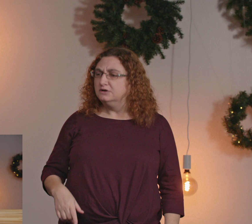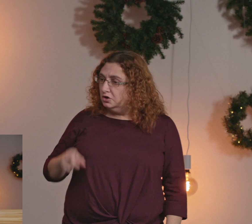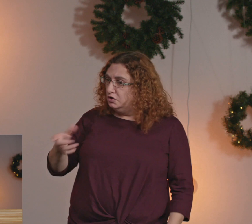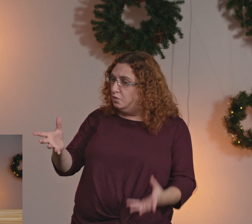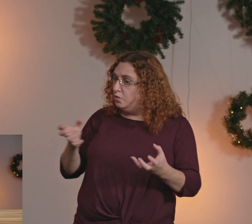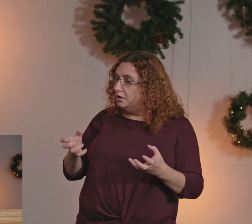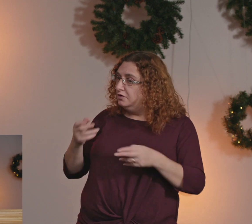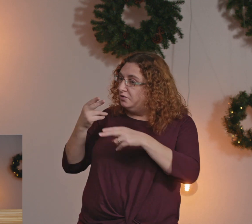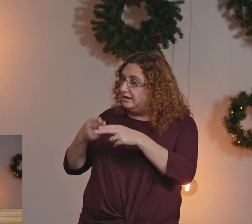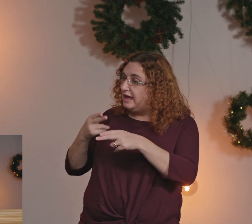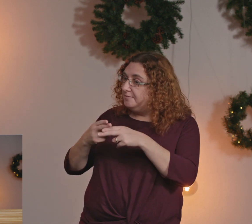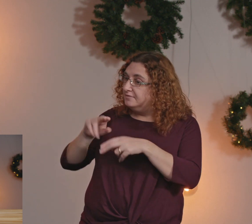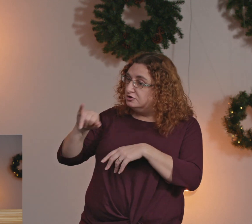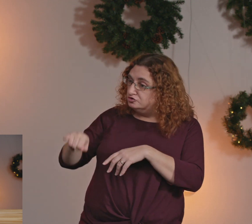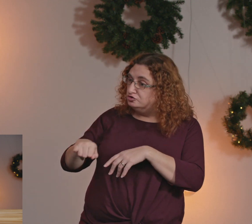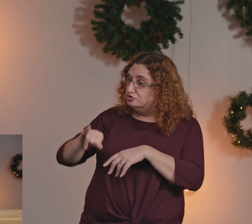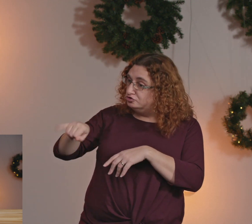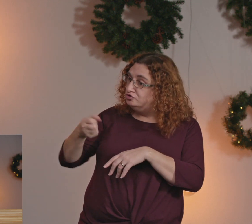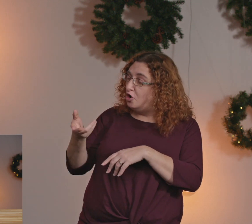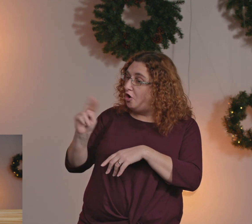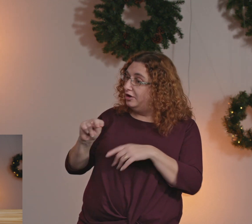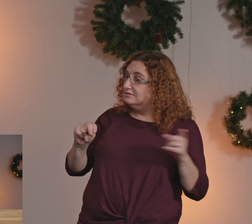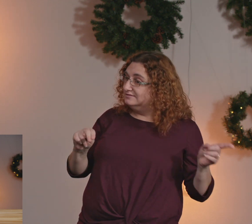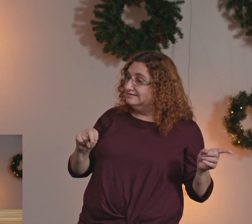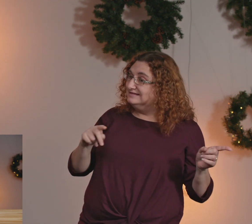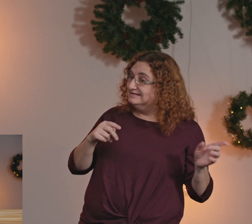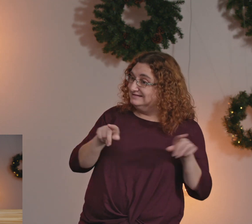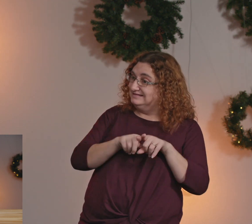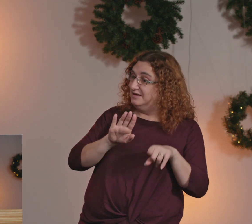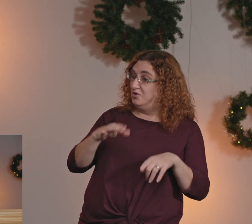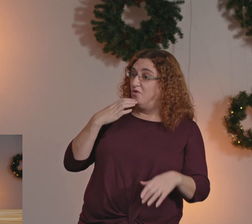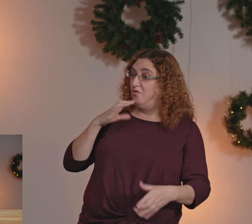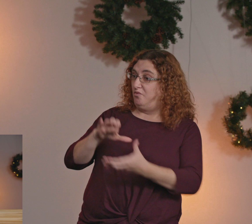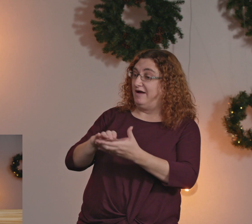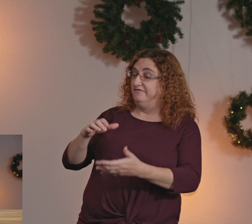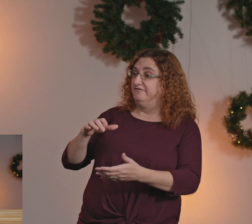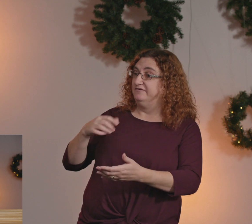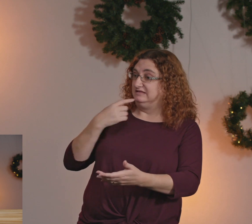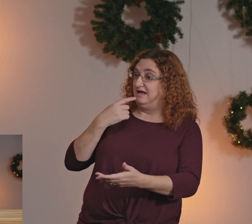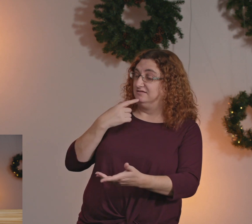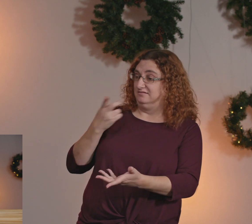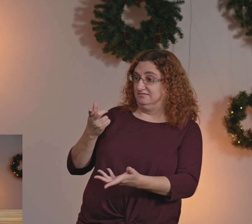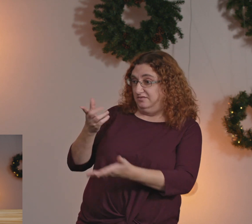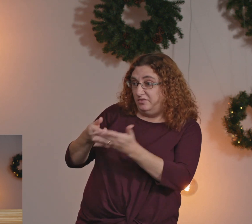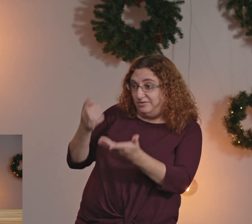to name the child John in agreement with the angel, and after all he's seen, how the word of the angel has been